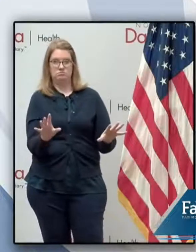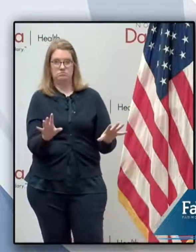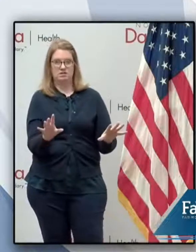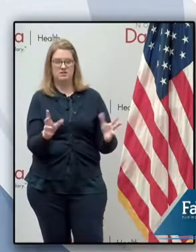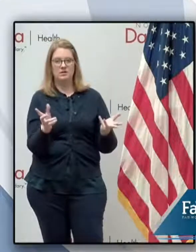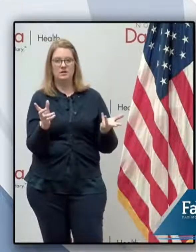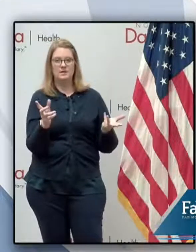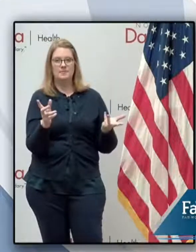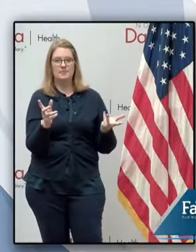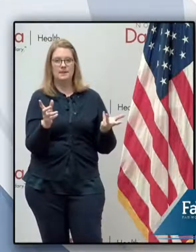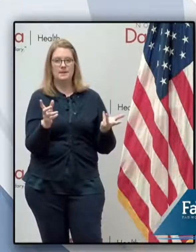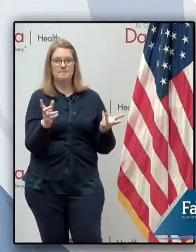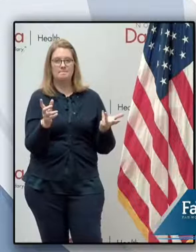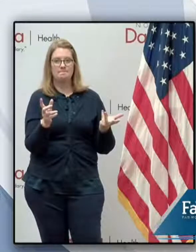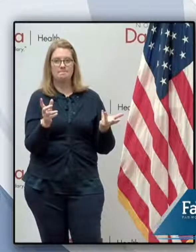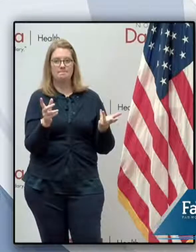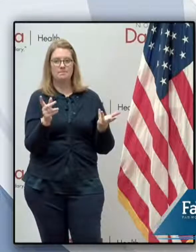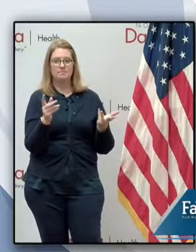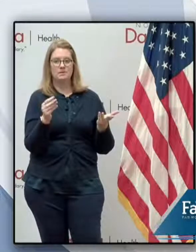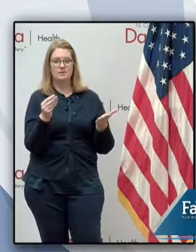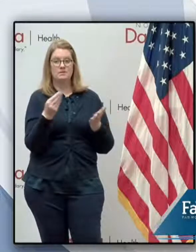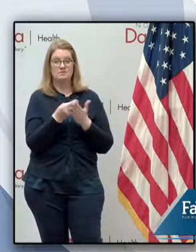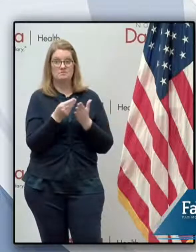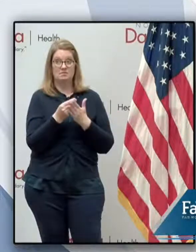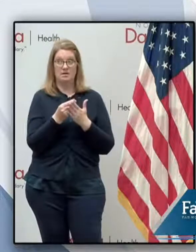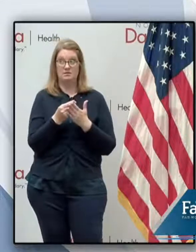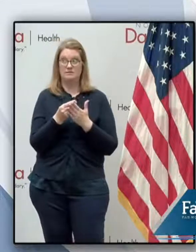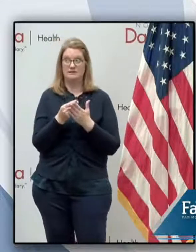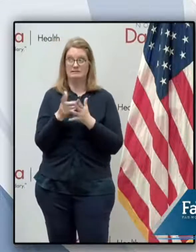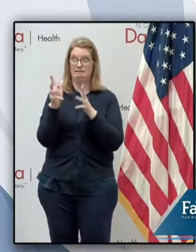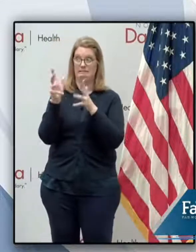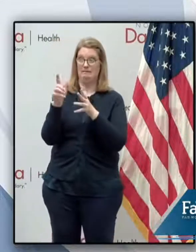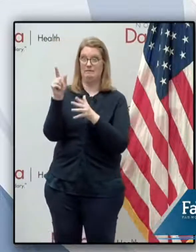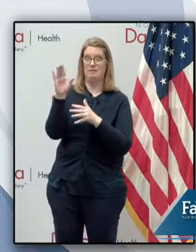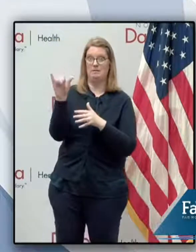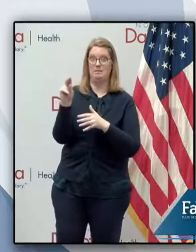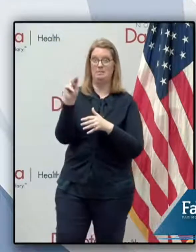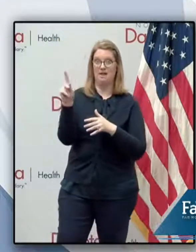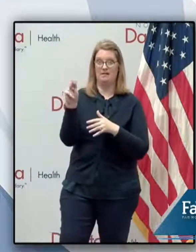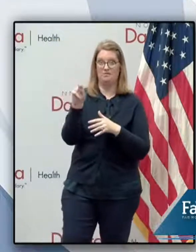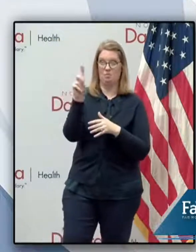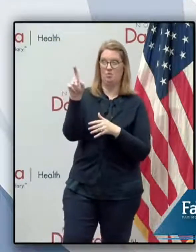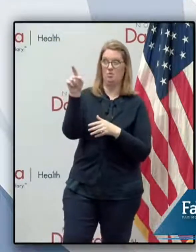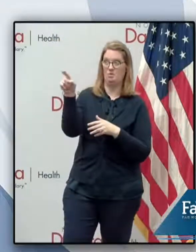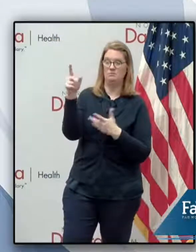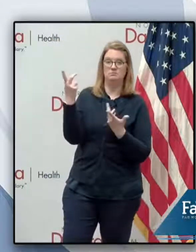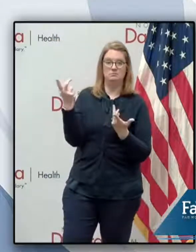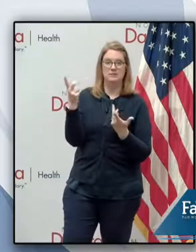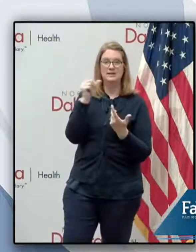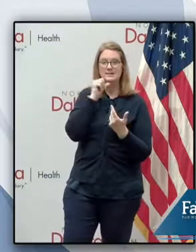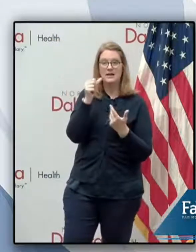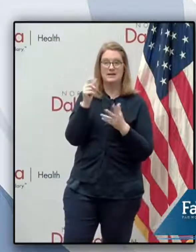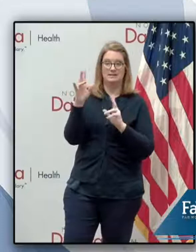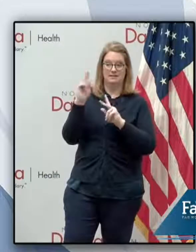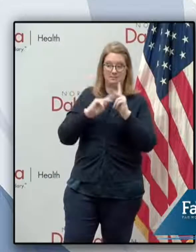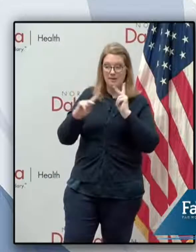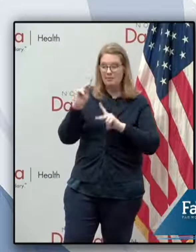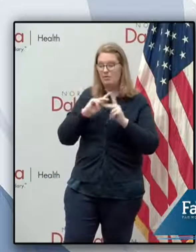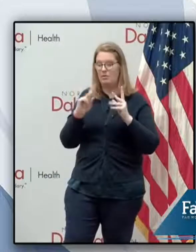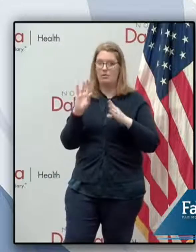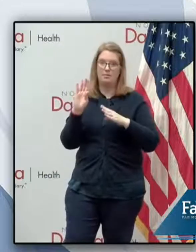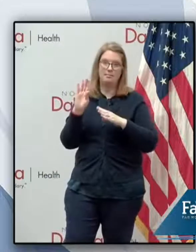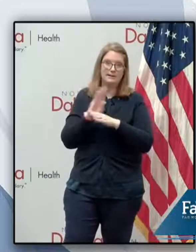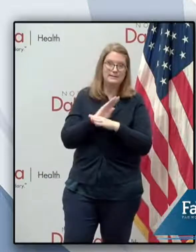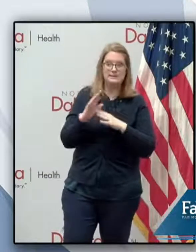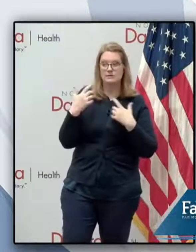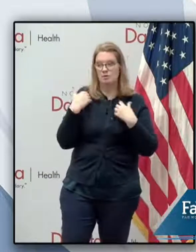because having money literally in the bank or in the Bank of North Dakota that wasn't in the hands of citizens or businesses or healthcare